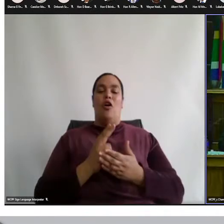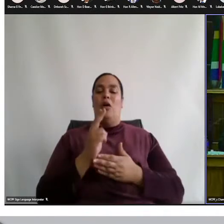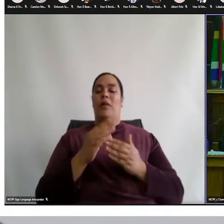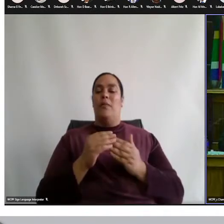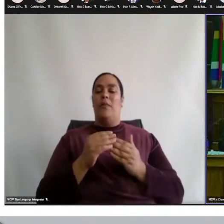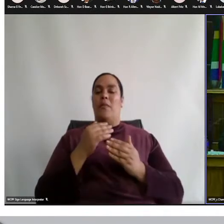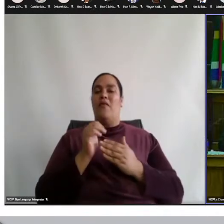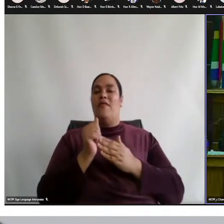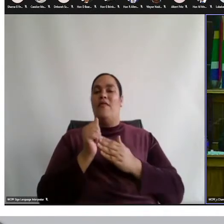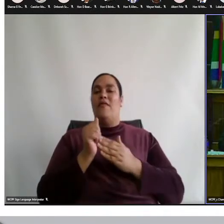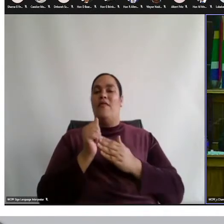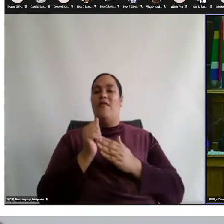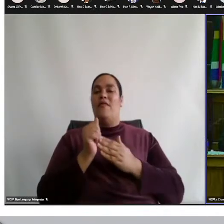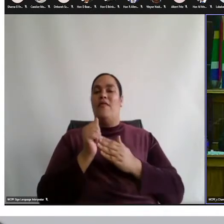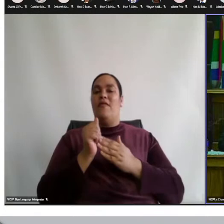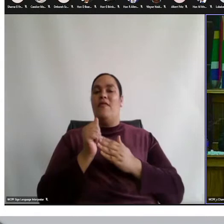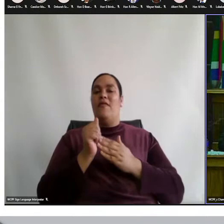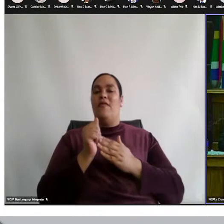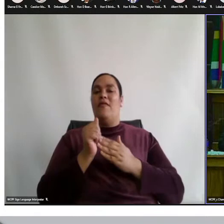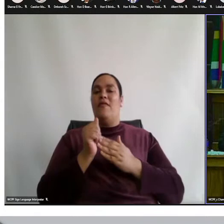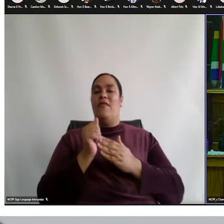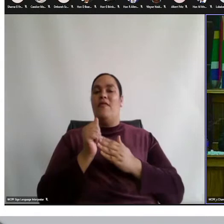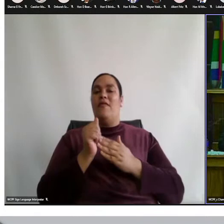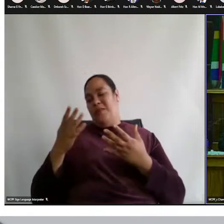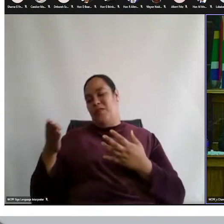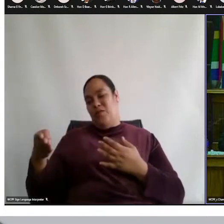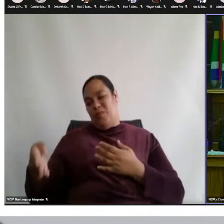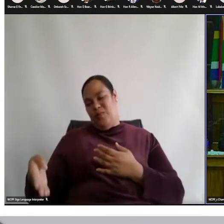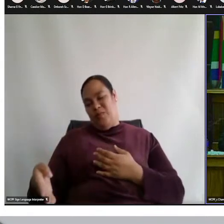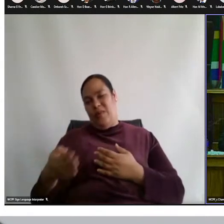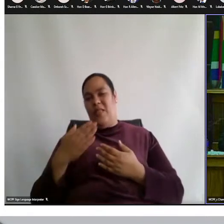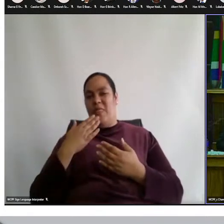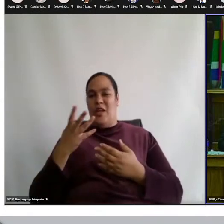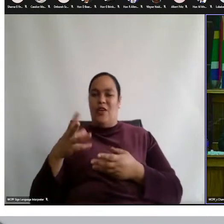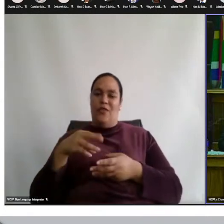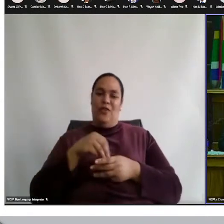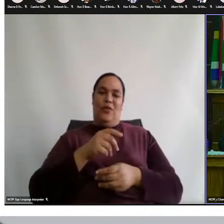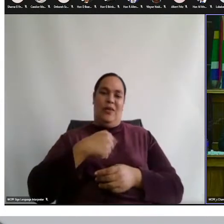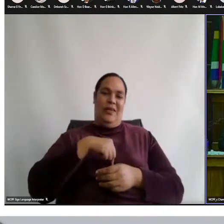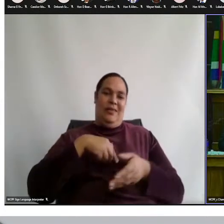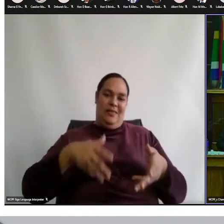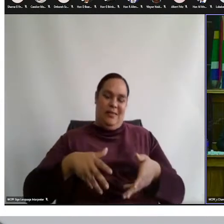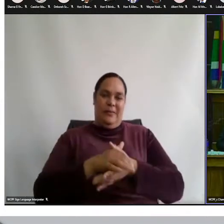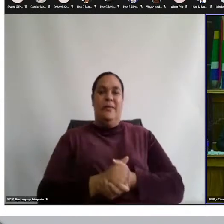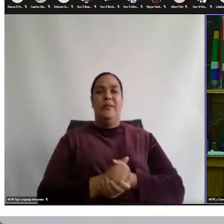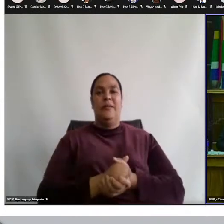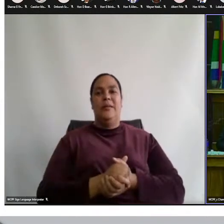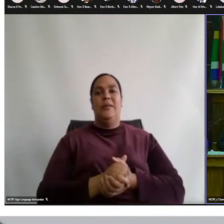Chamber, Nkosi Mhlekazi. Thank you for joining us here.